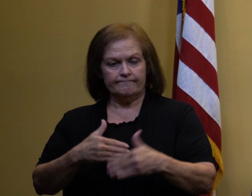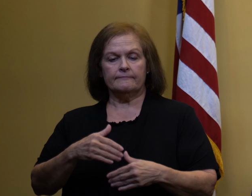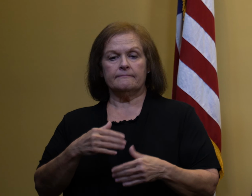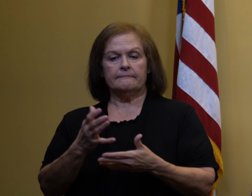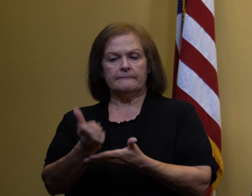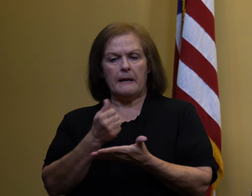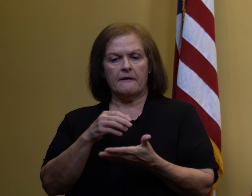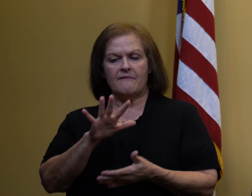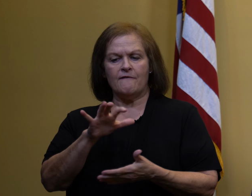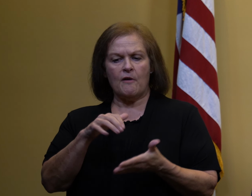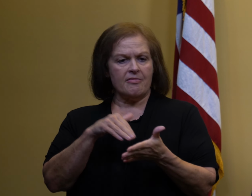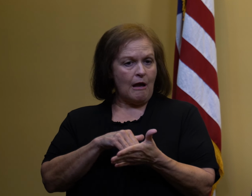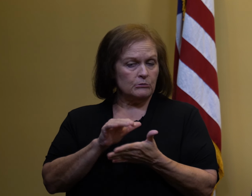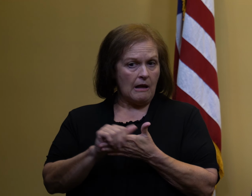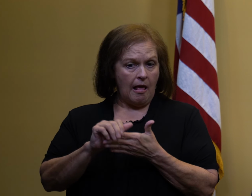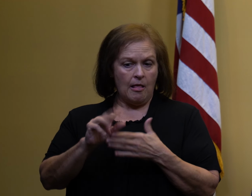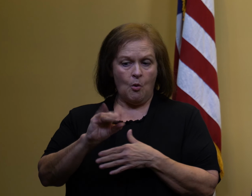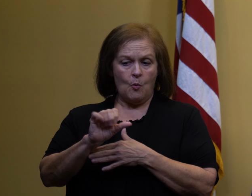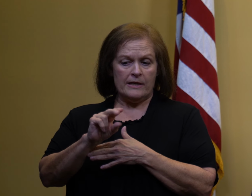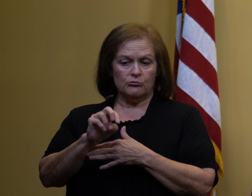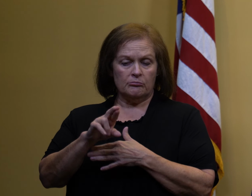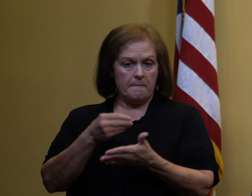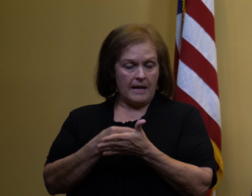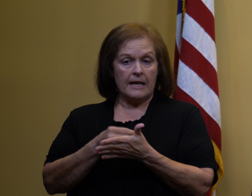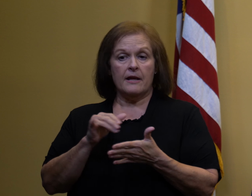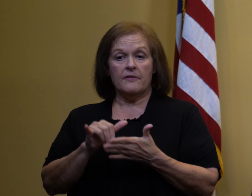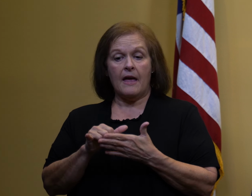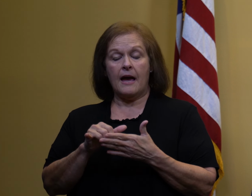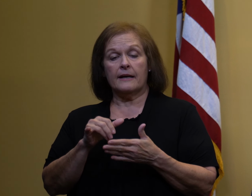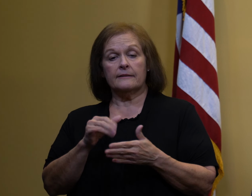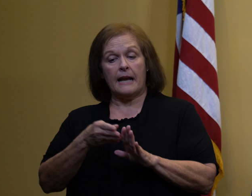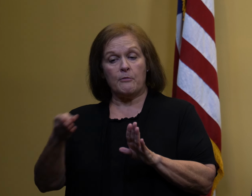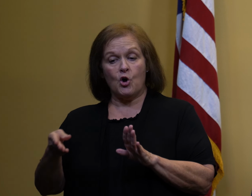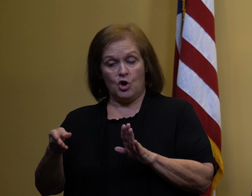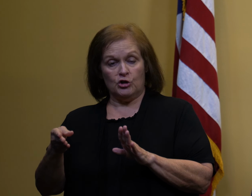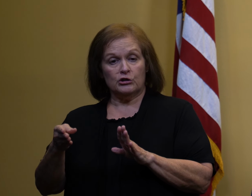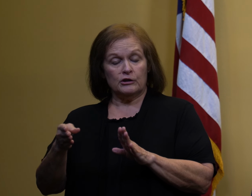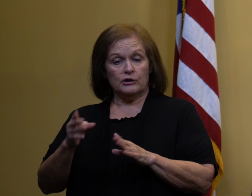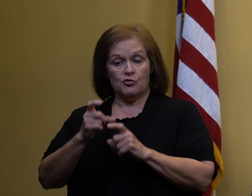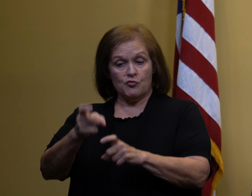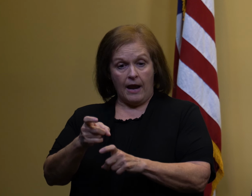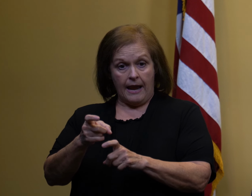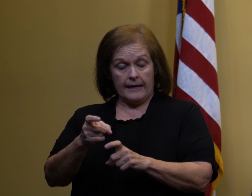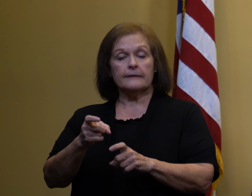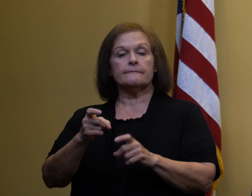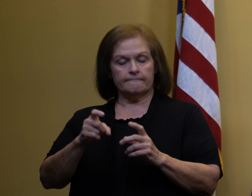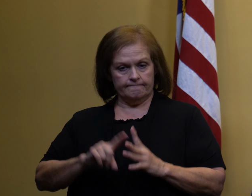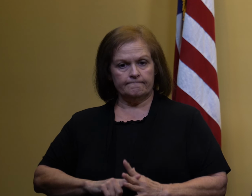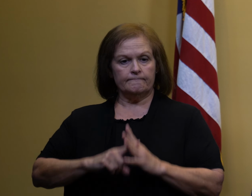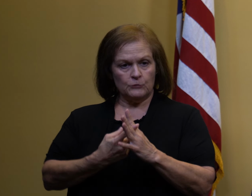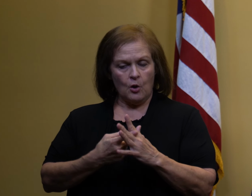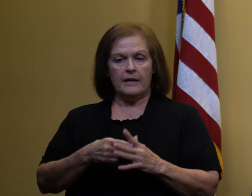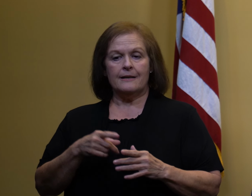WISNER dollars, $500,000, and the neighborhood enrichment grant opportunity has been unveiled. Again,